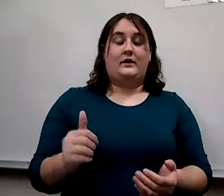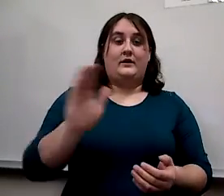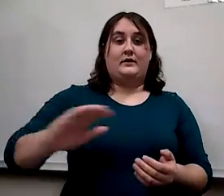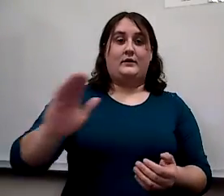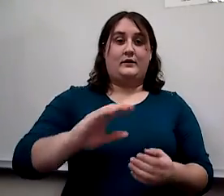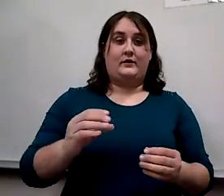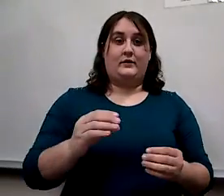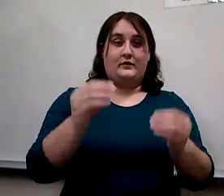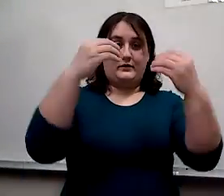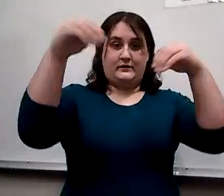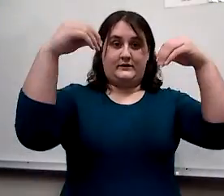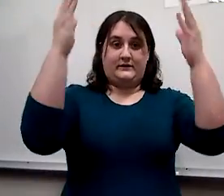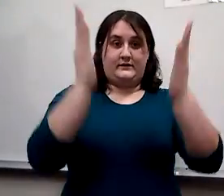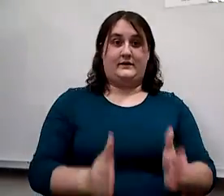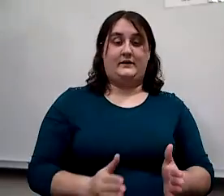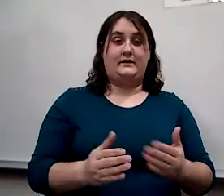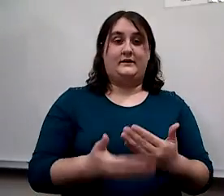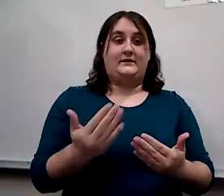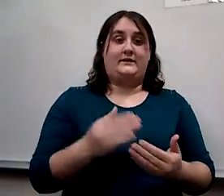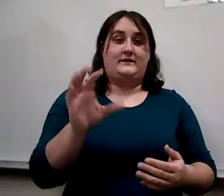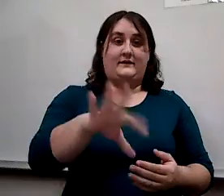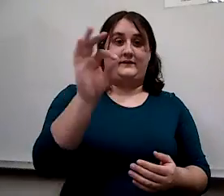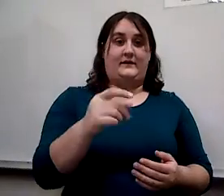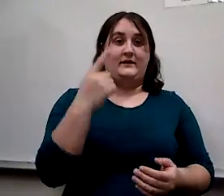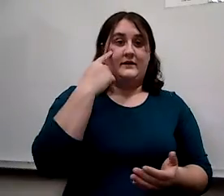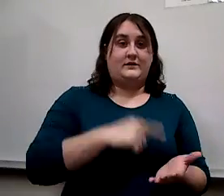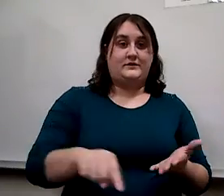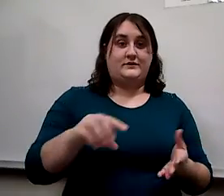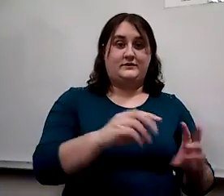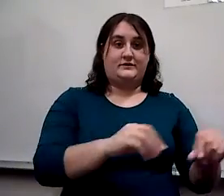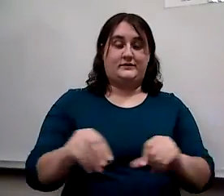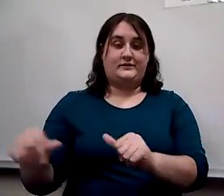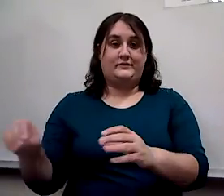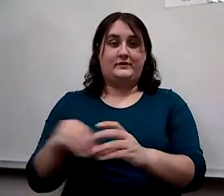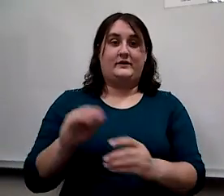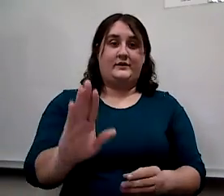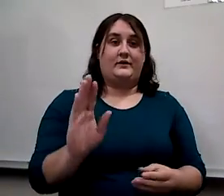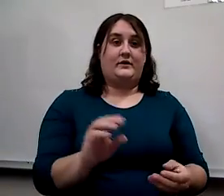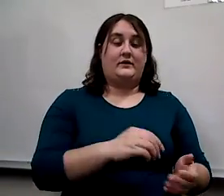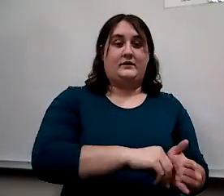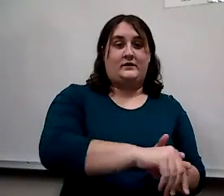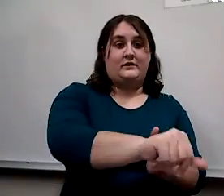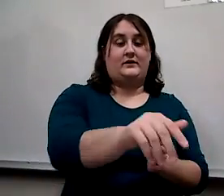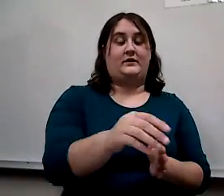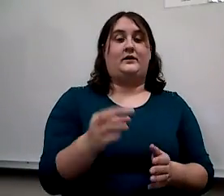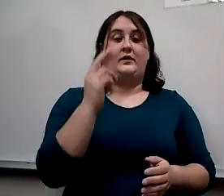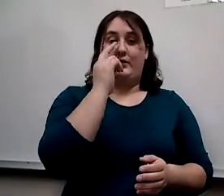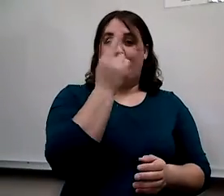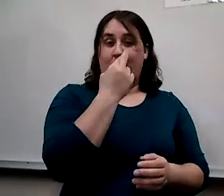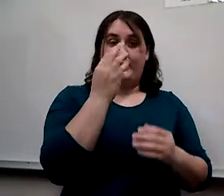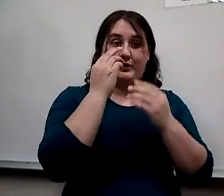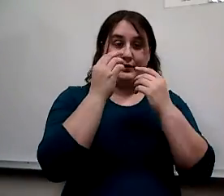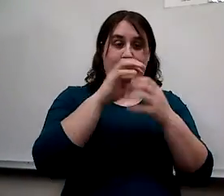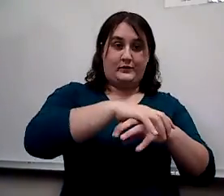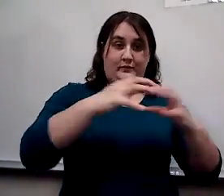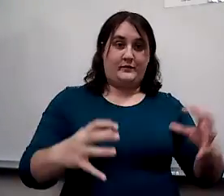Number 2, check the soil in your garden to make sure it is suitable. Rose bushes like brown to black